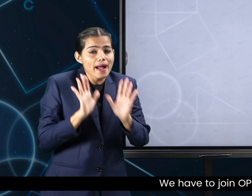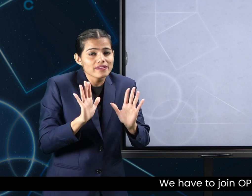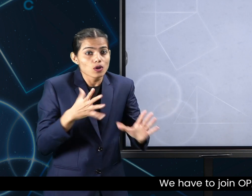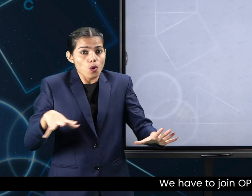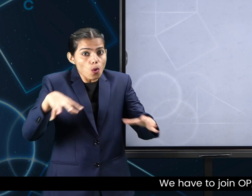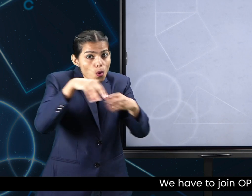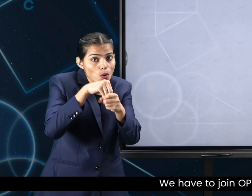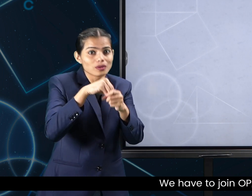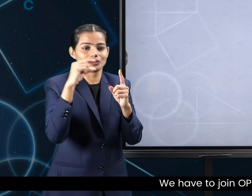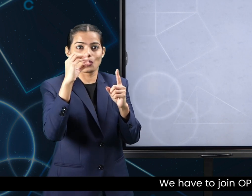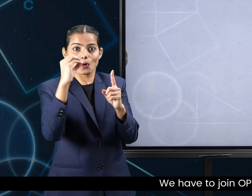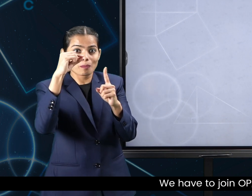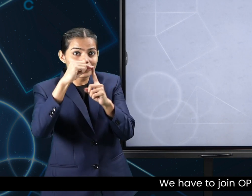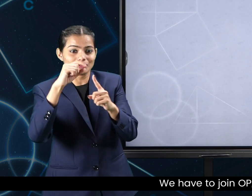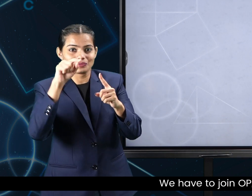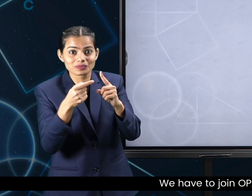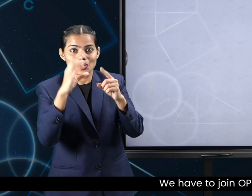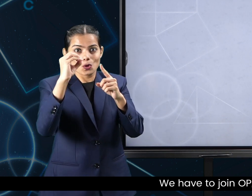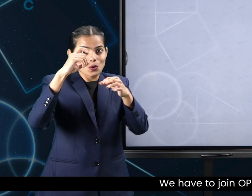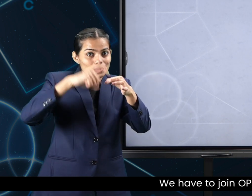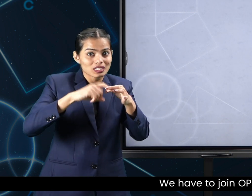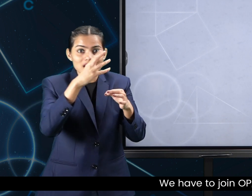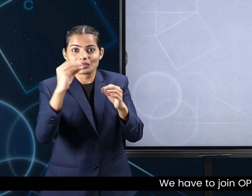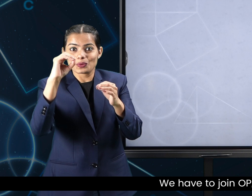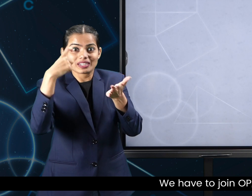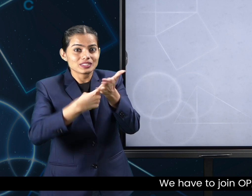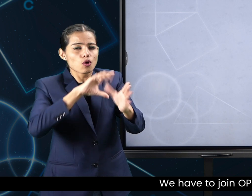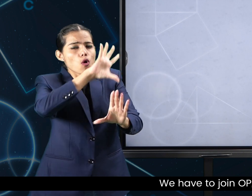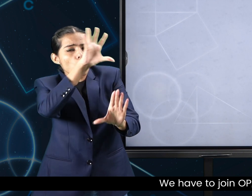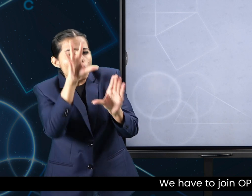to join OP, OQ and OR.